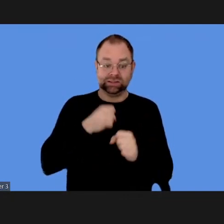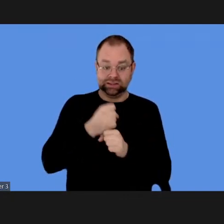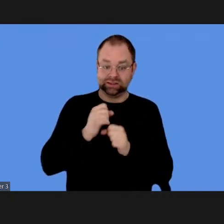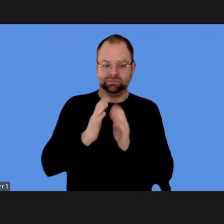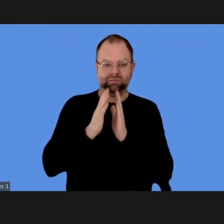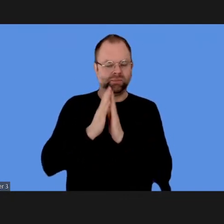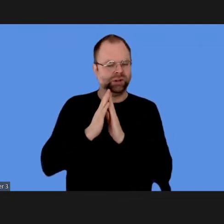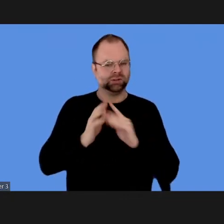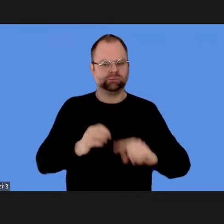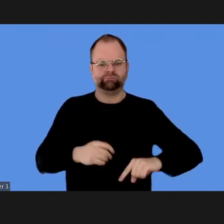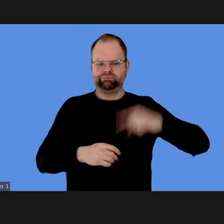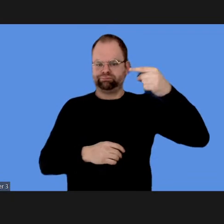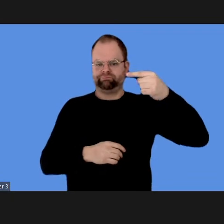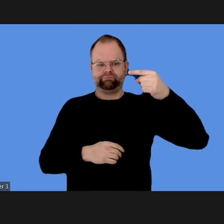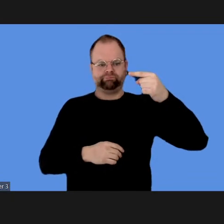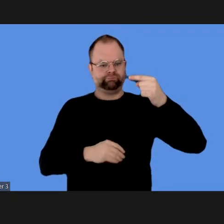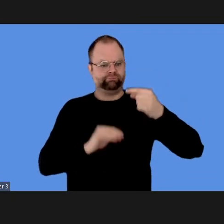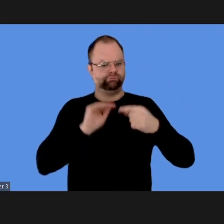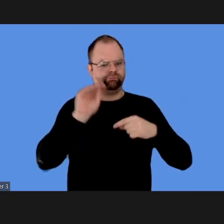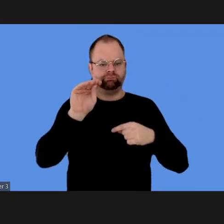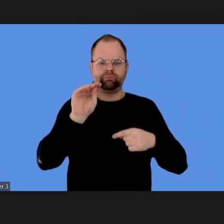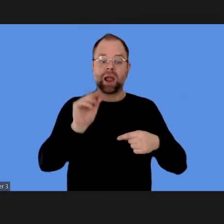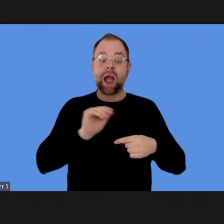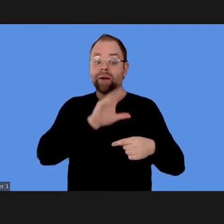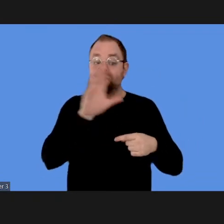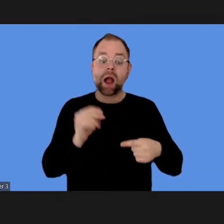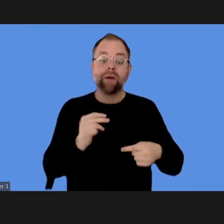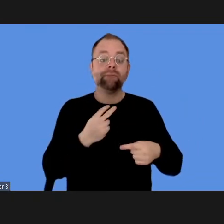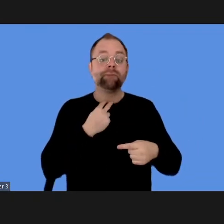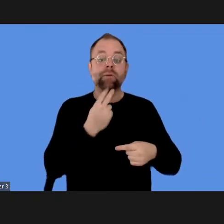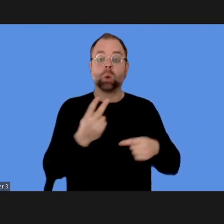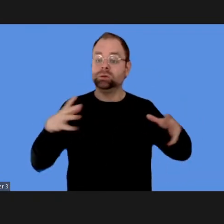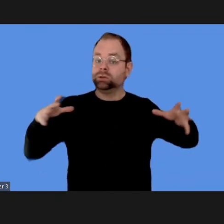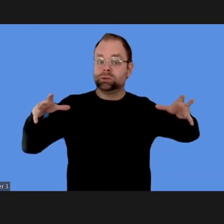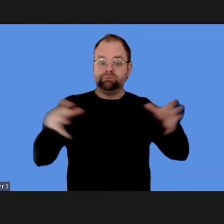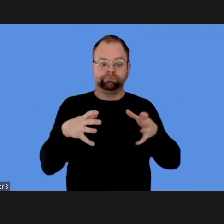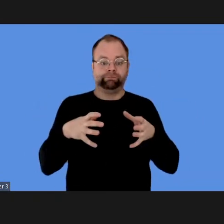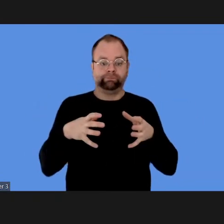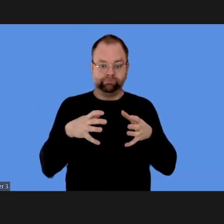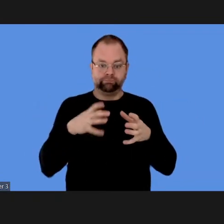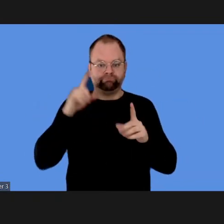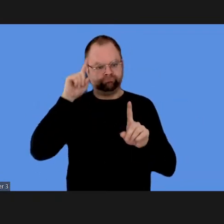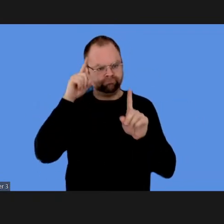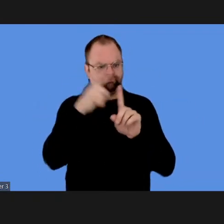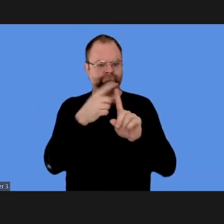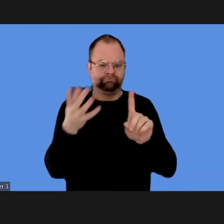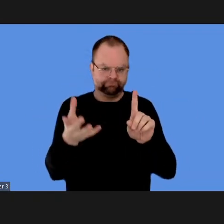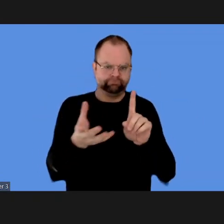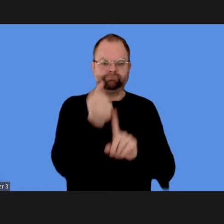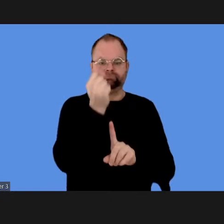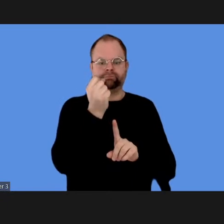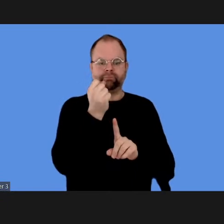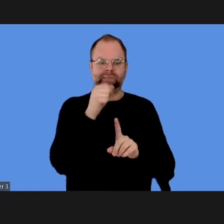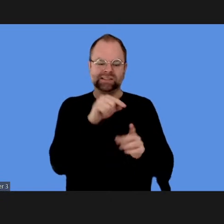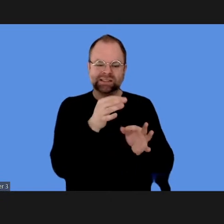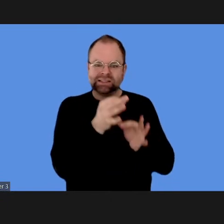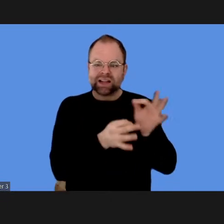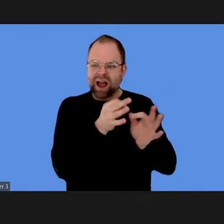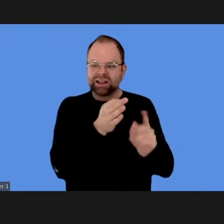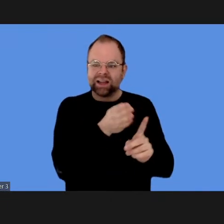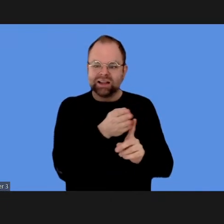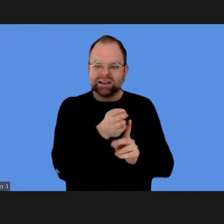introduce technologies and new skills, new data sets into our national statistical systems, integrating